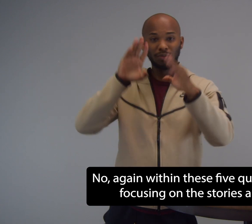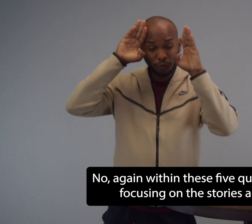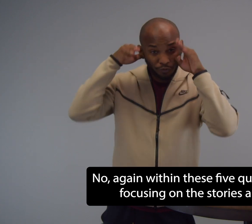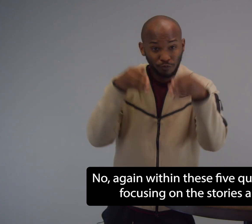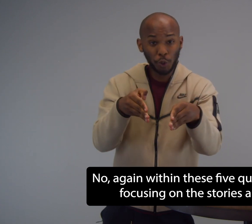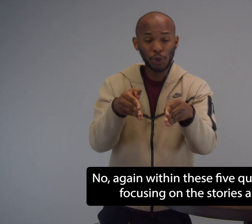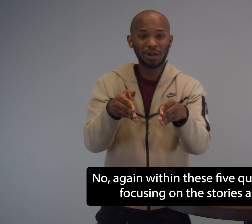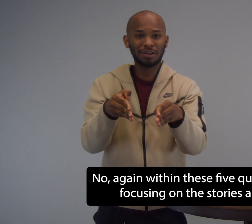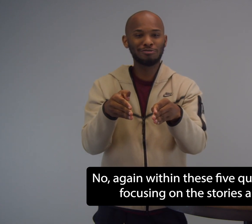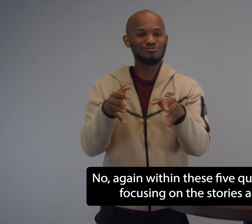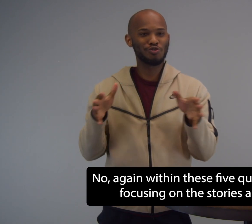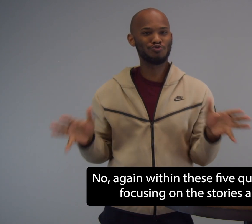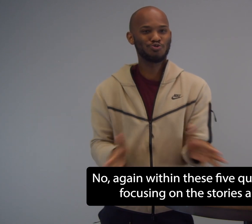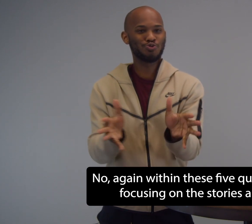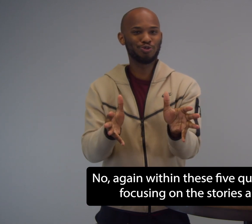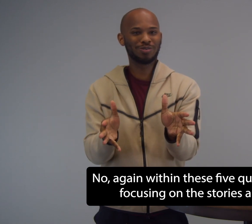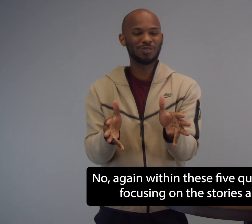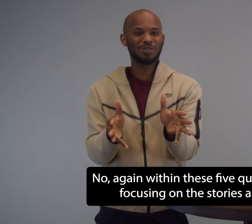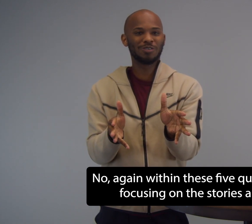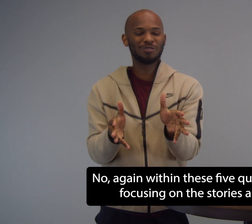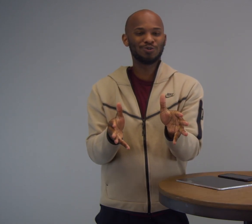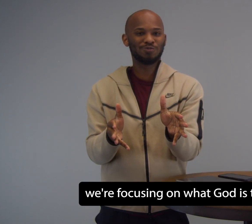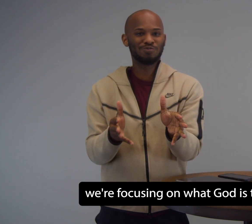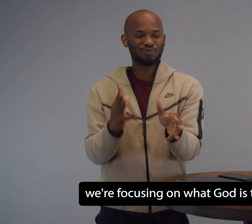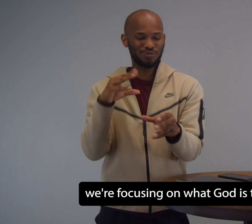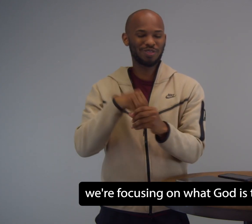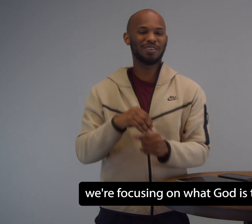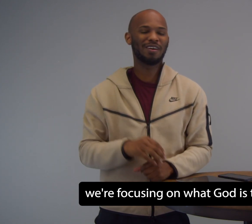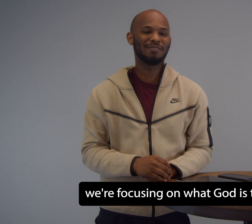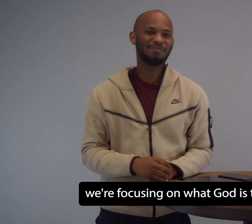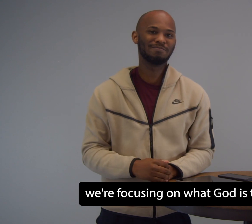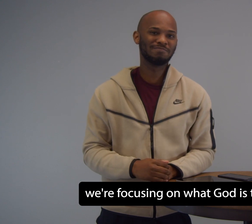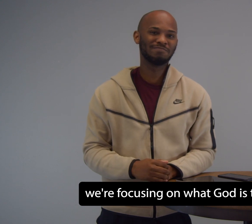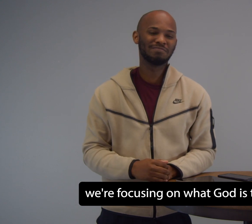focusing on the story and focusing on what God is teaching.